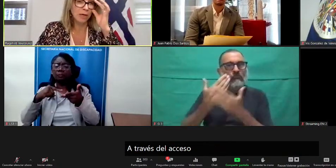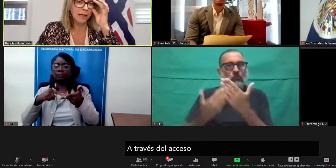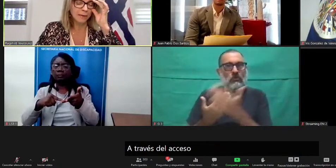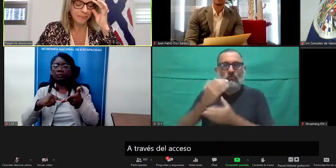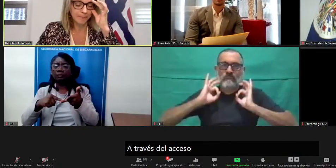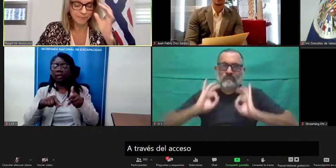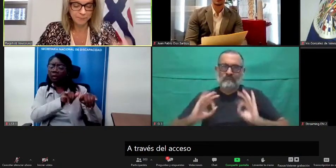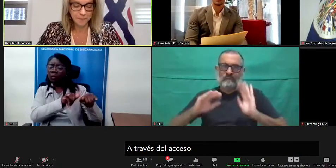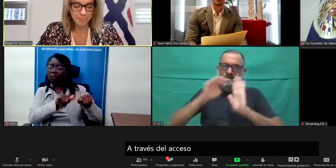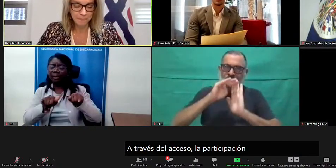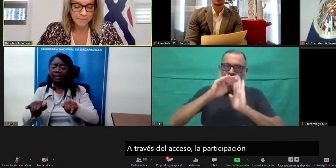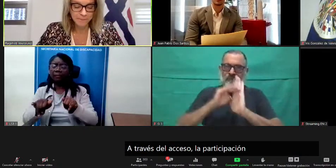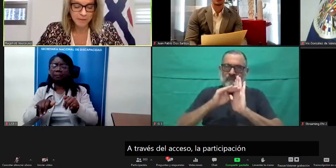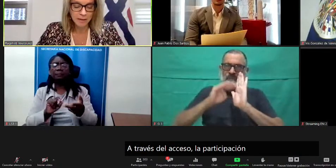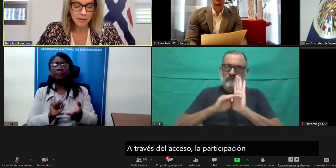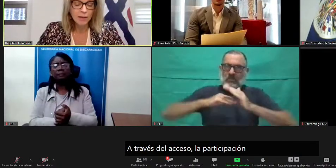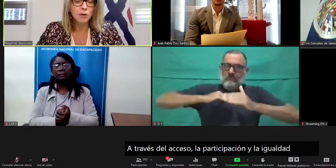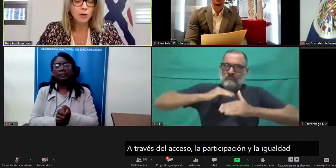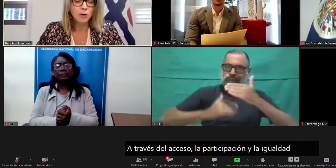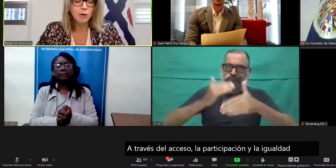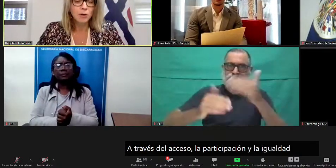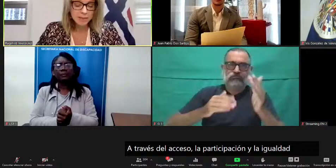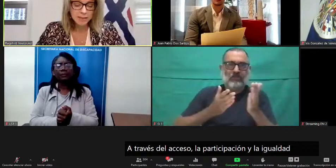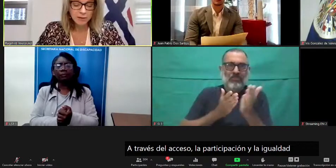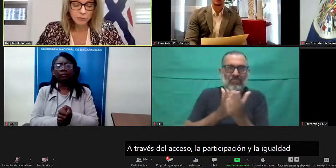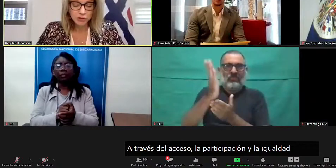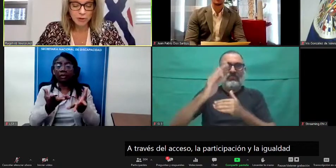participation and equality